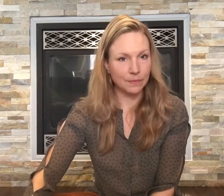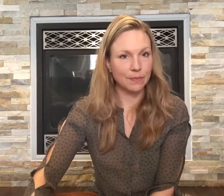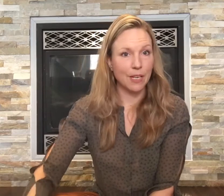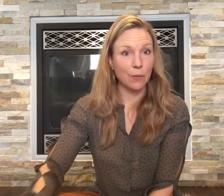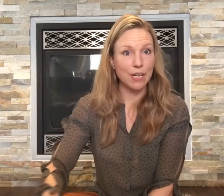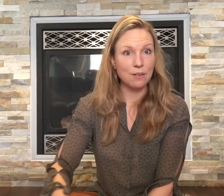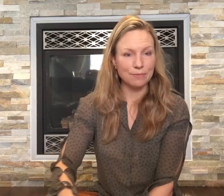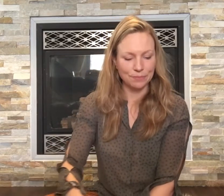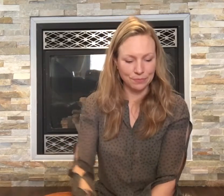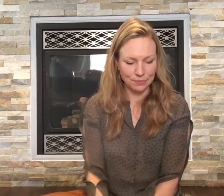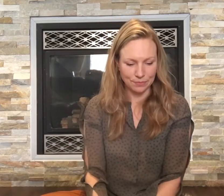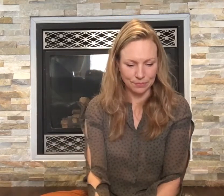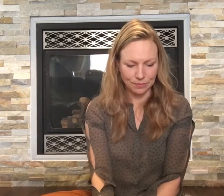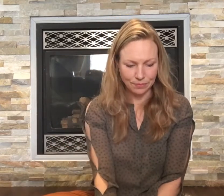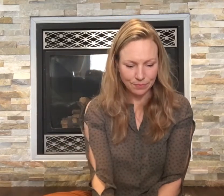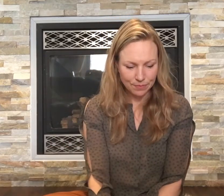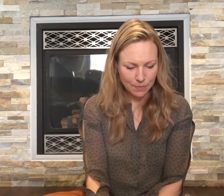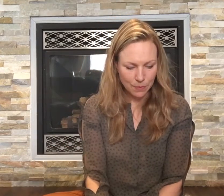Here we go.